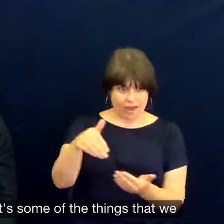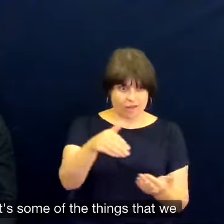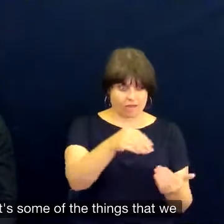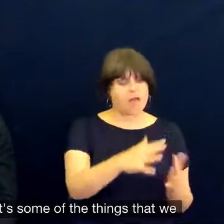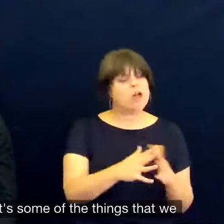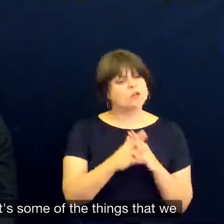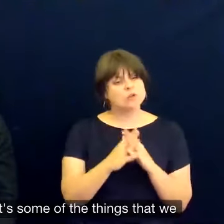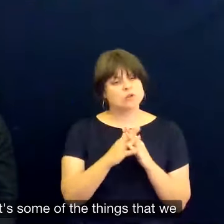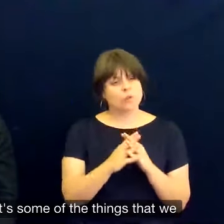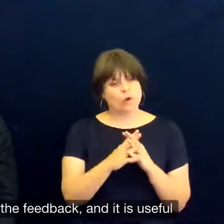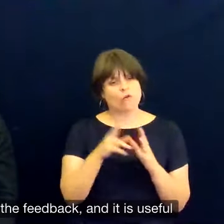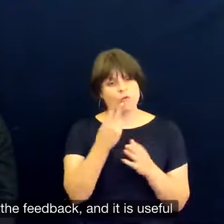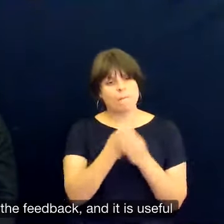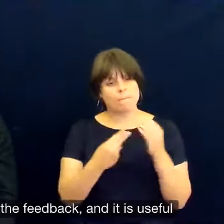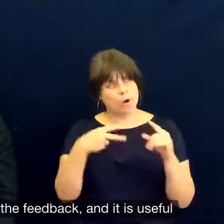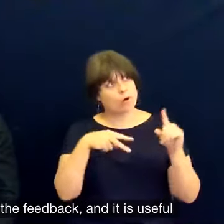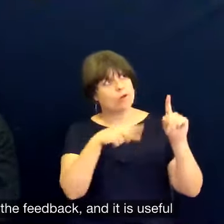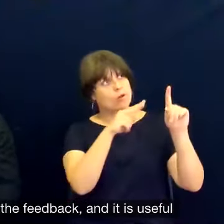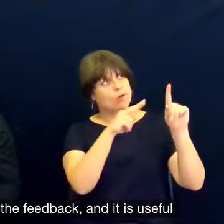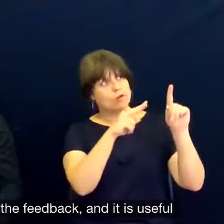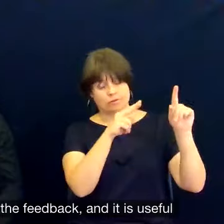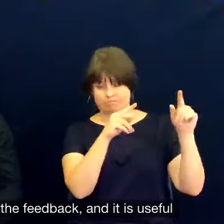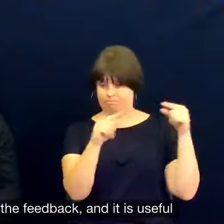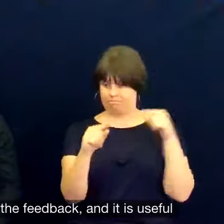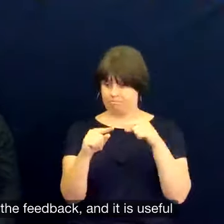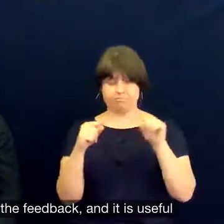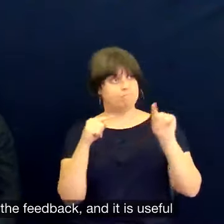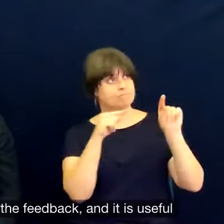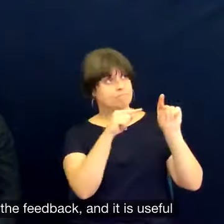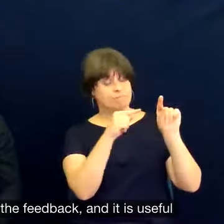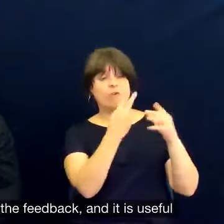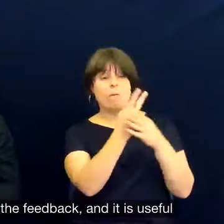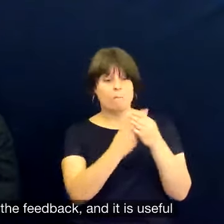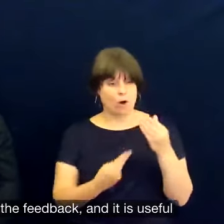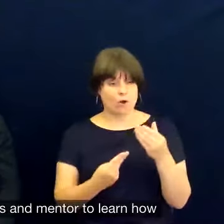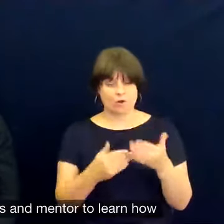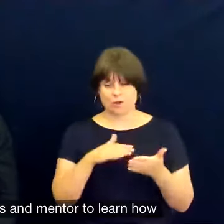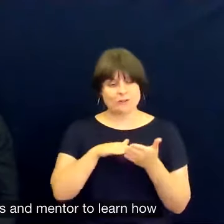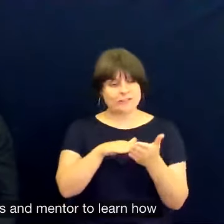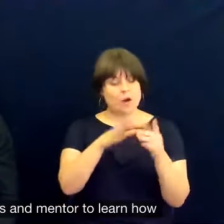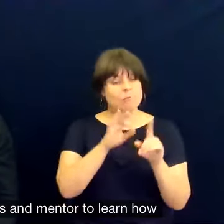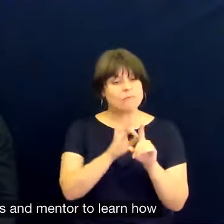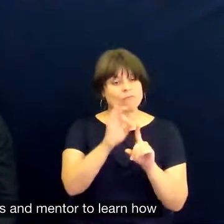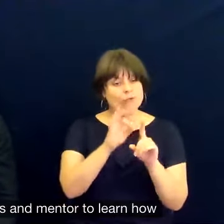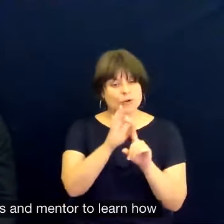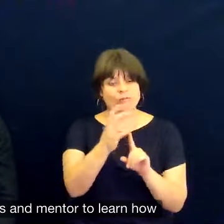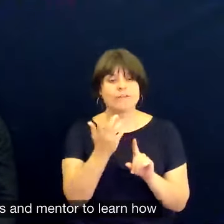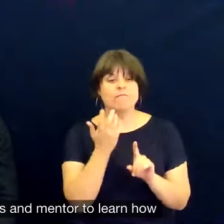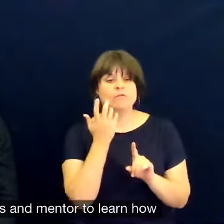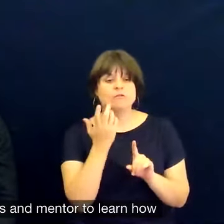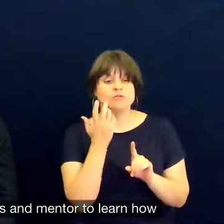mentees and mentor to learn how to improve for the future of